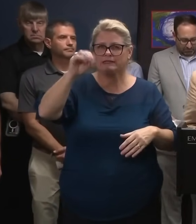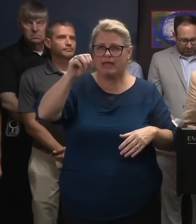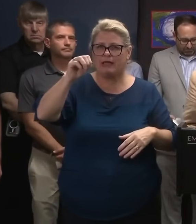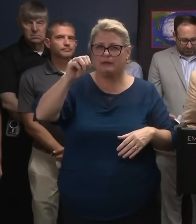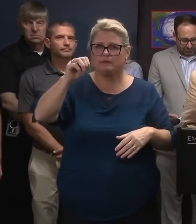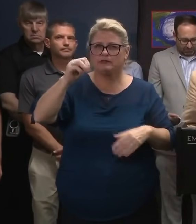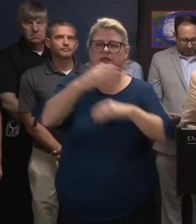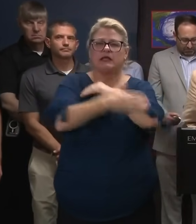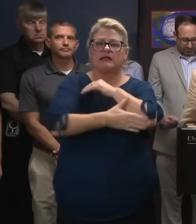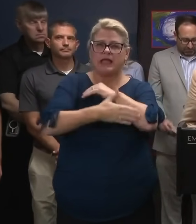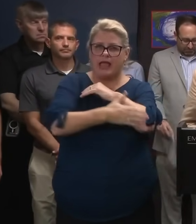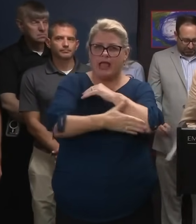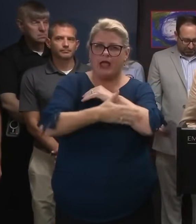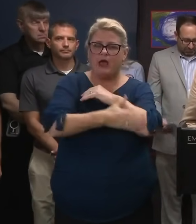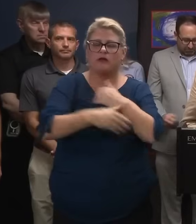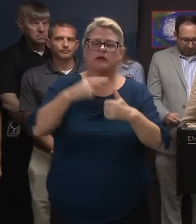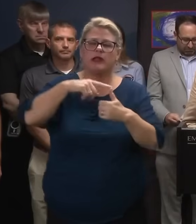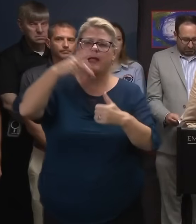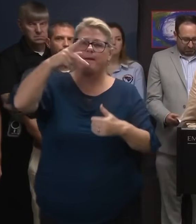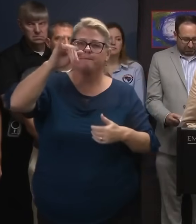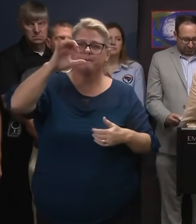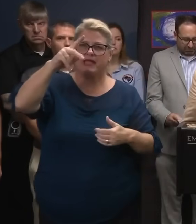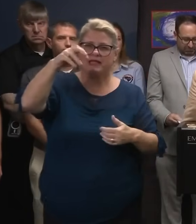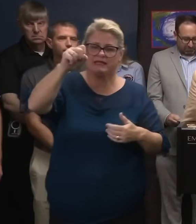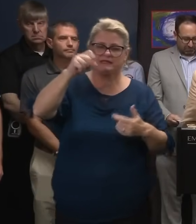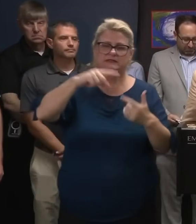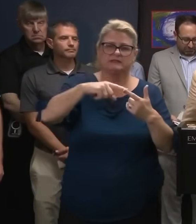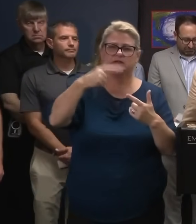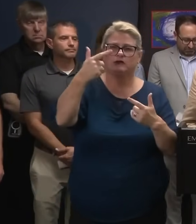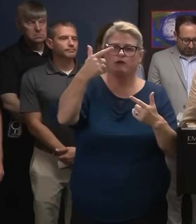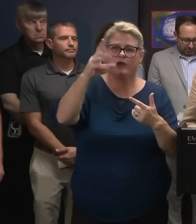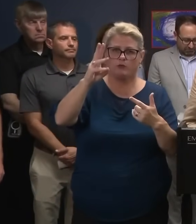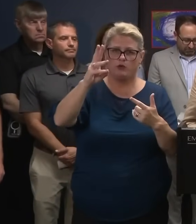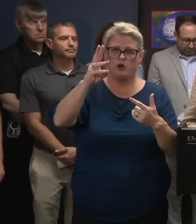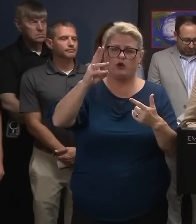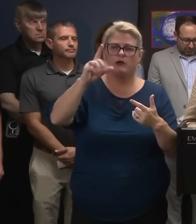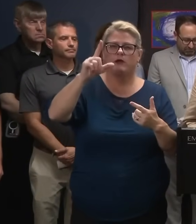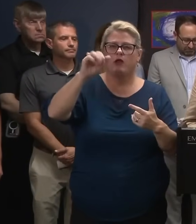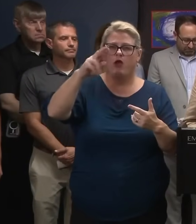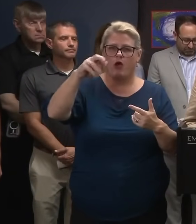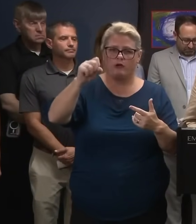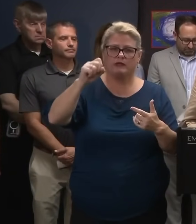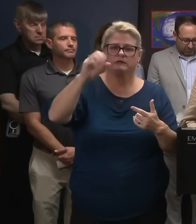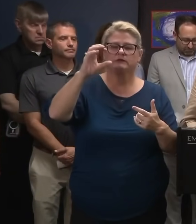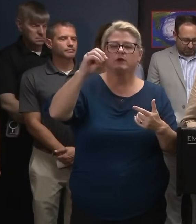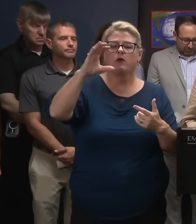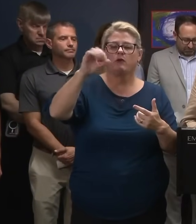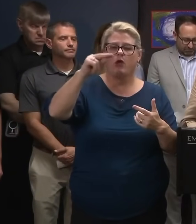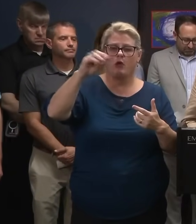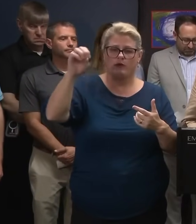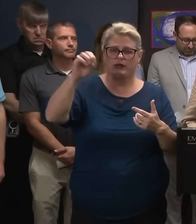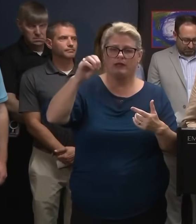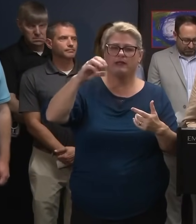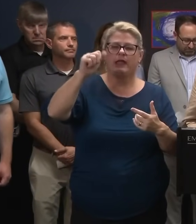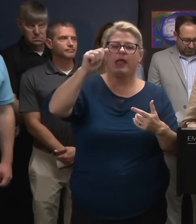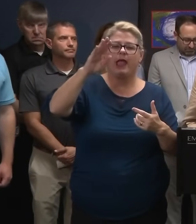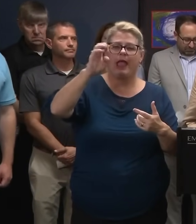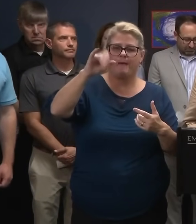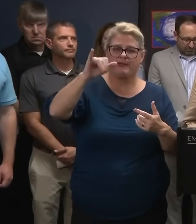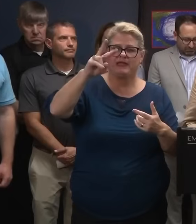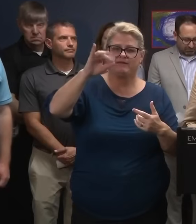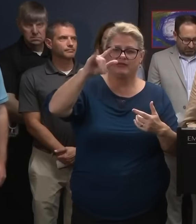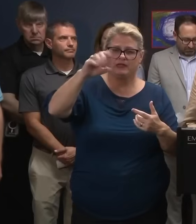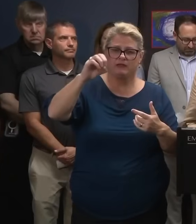counties they are located is Pickens, Greenwood, Lawrence, Oconee, Abbeville,